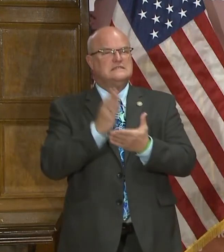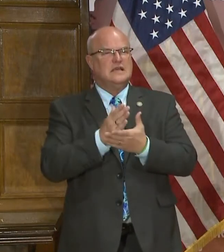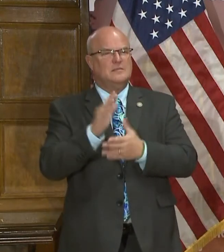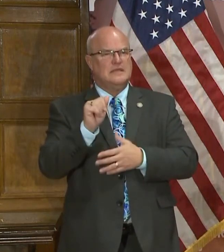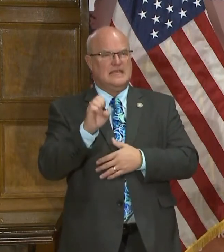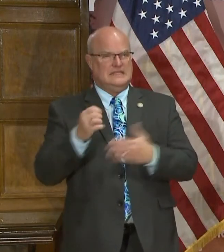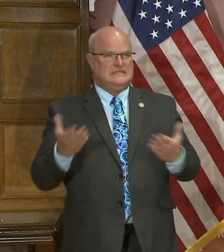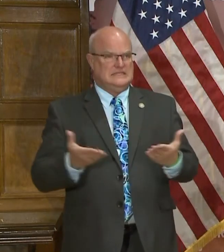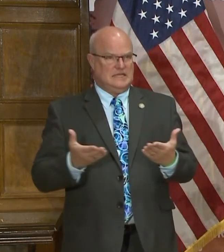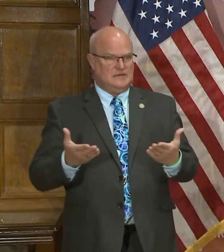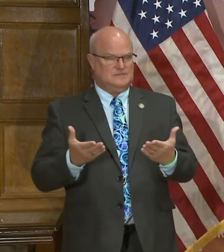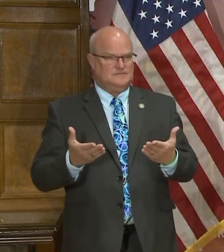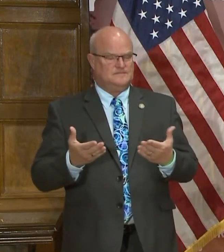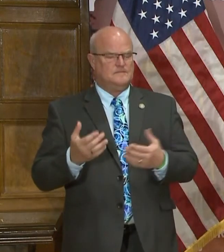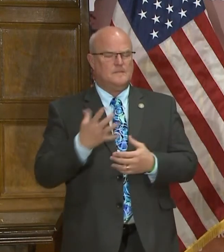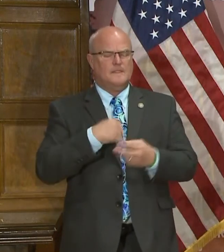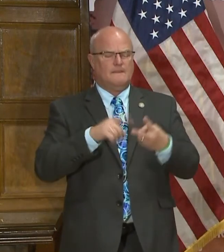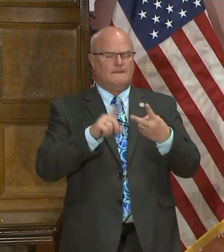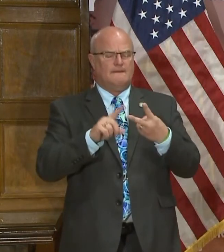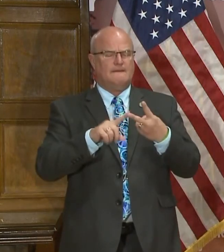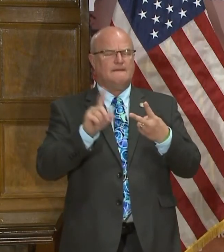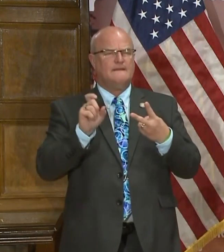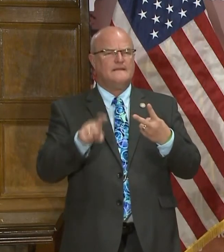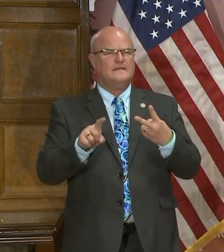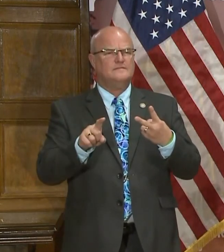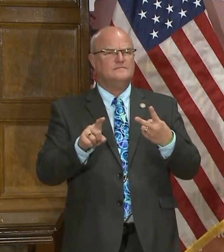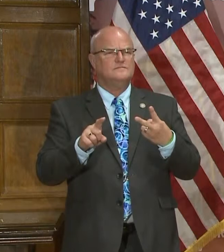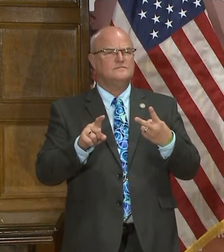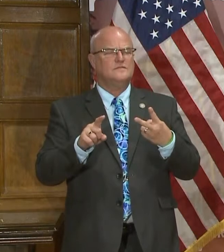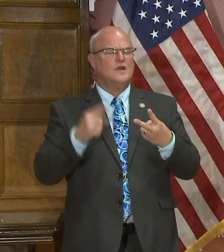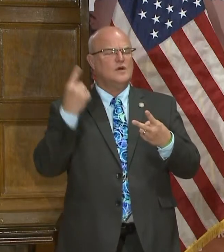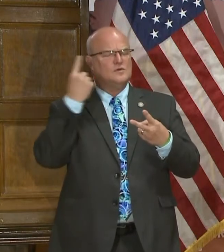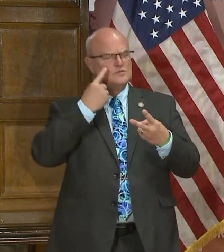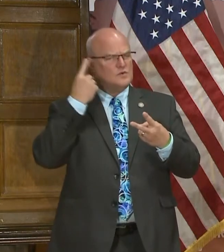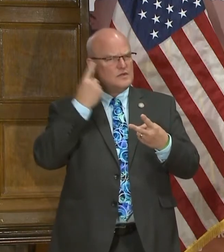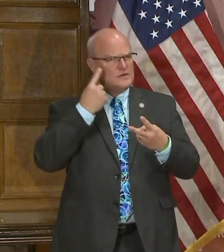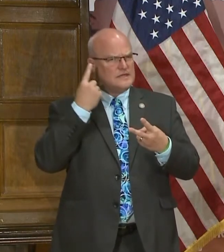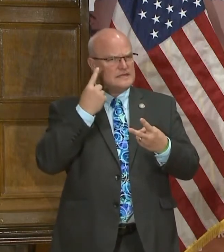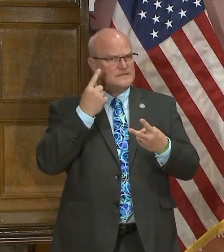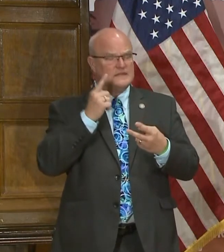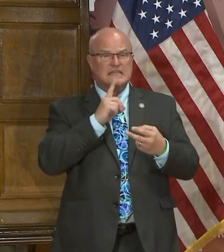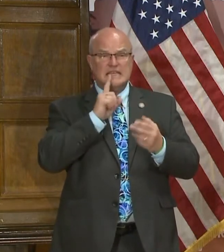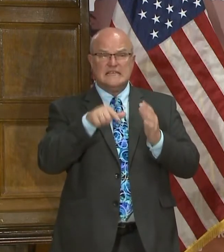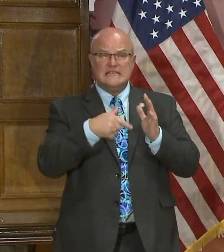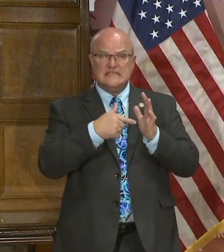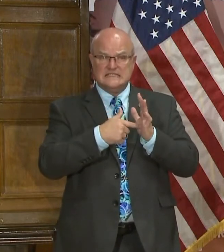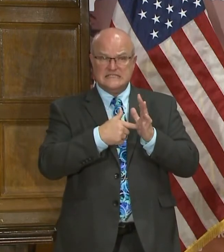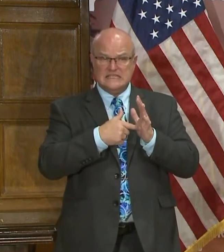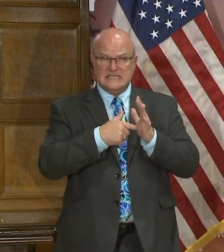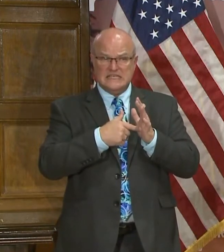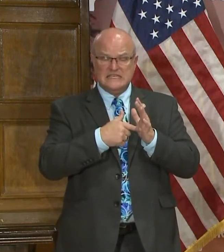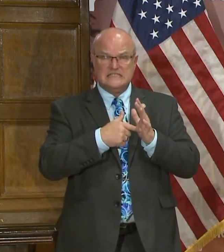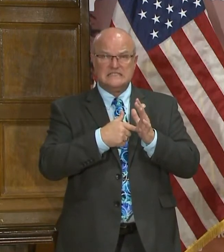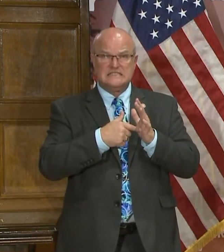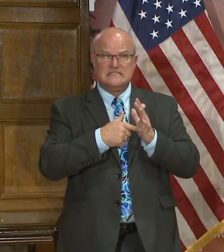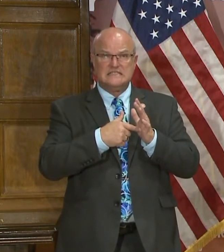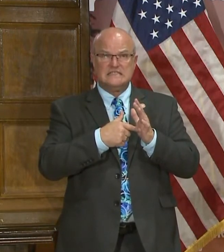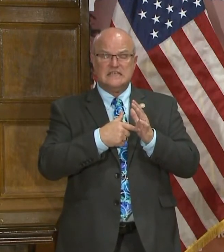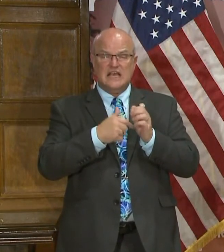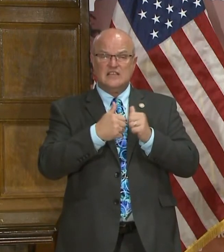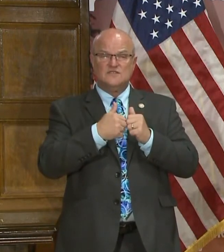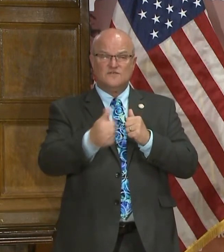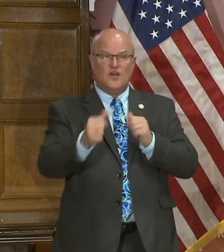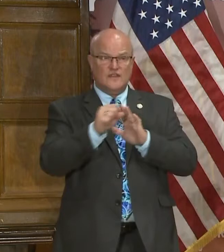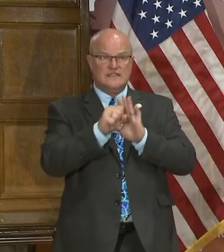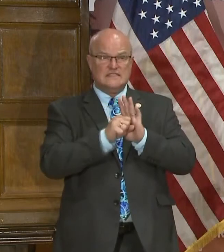here? And the second question I had was just wondering, is this as far as you think the state can go